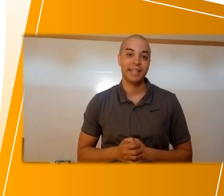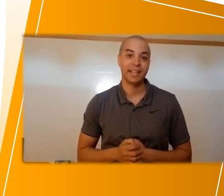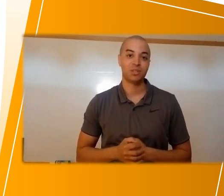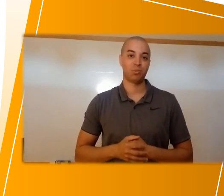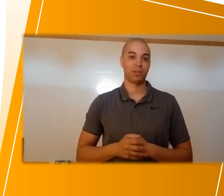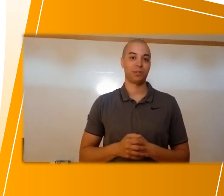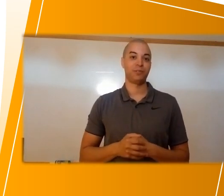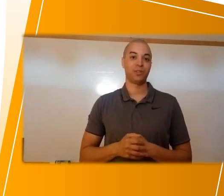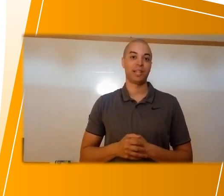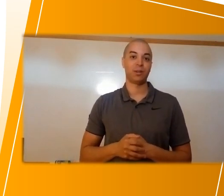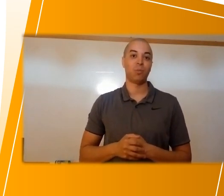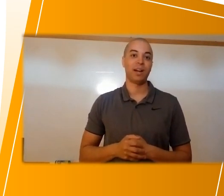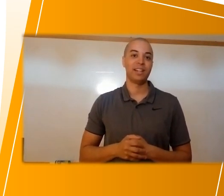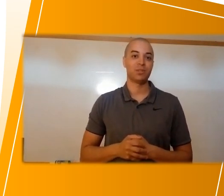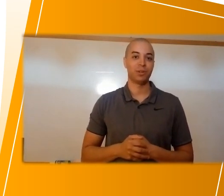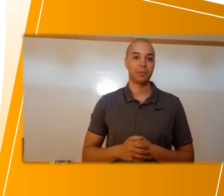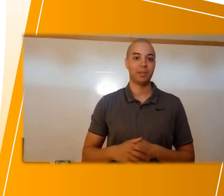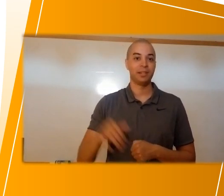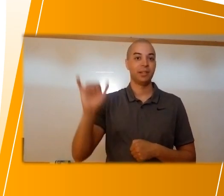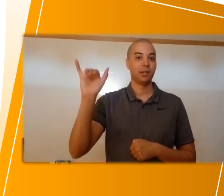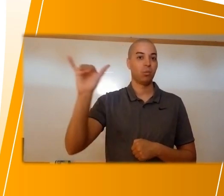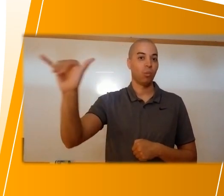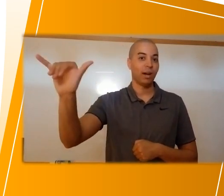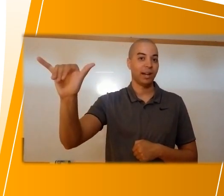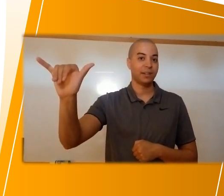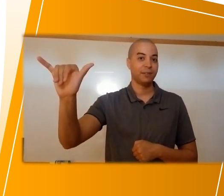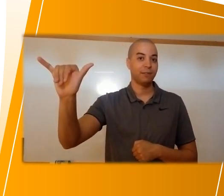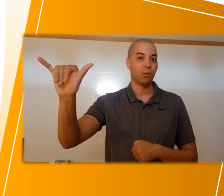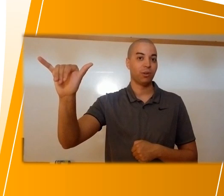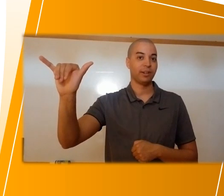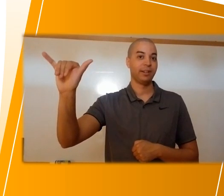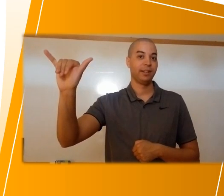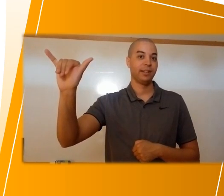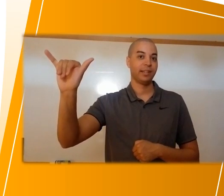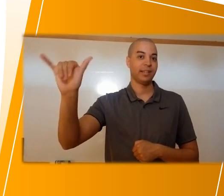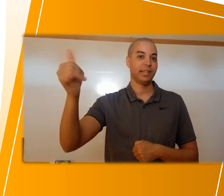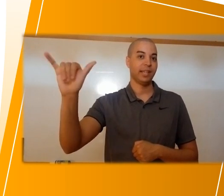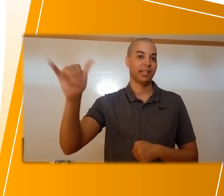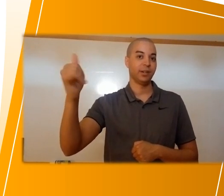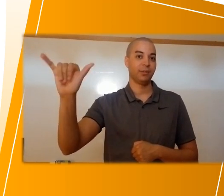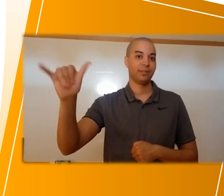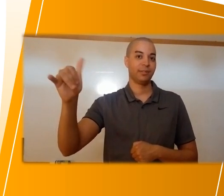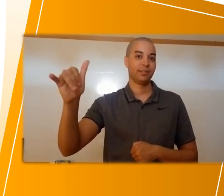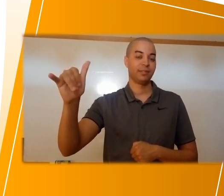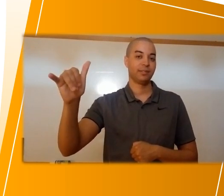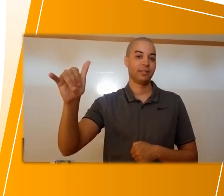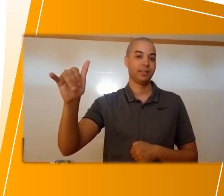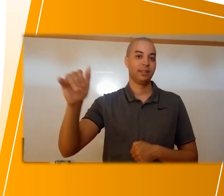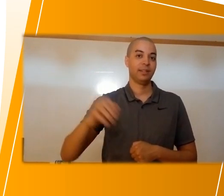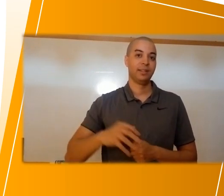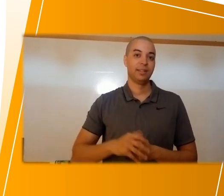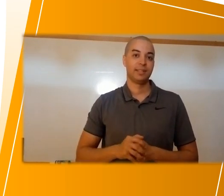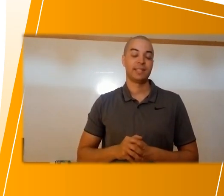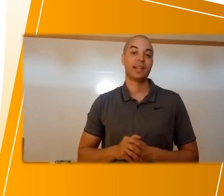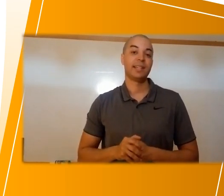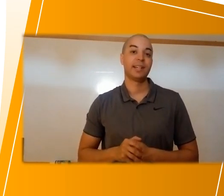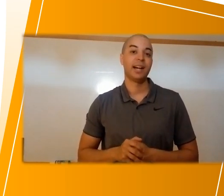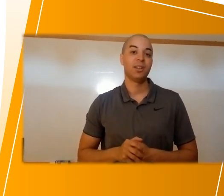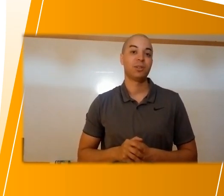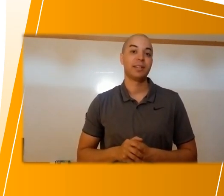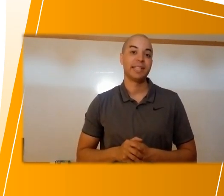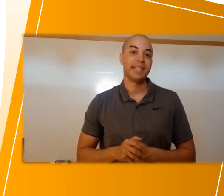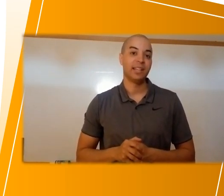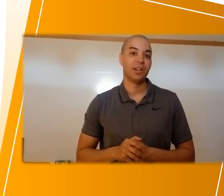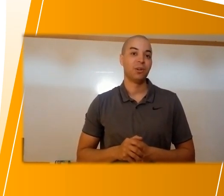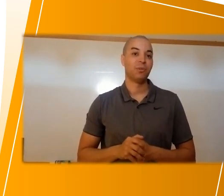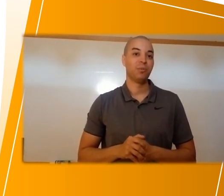Our next word for letter Y is going to be Y for yellow. To sign the